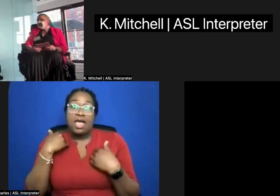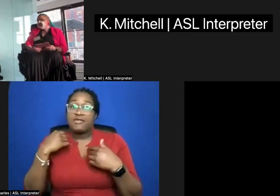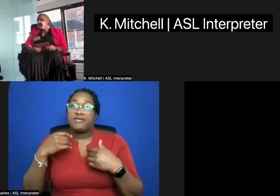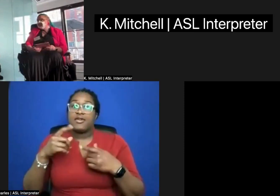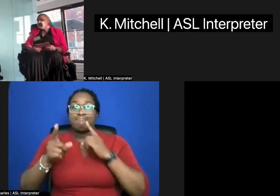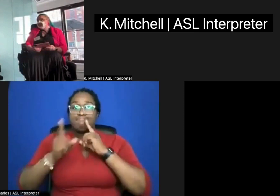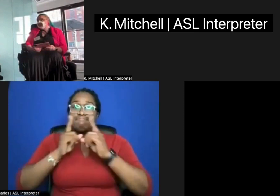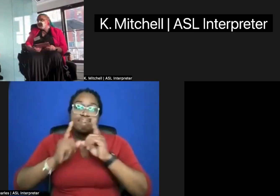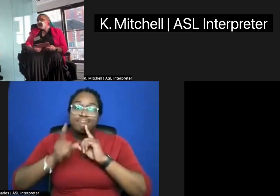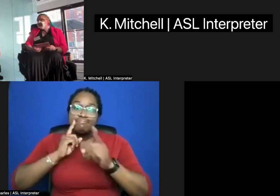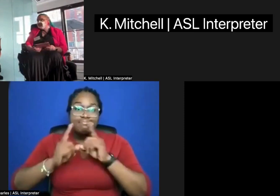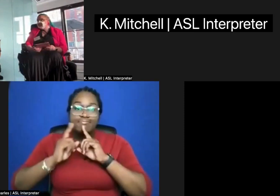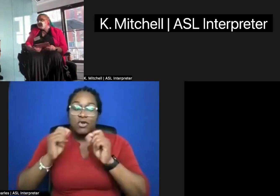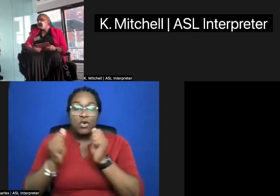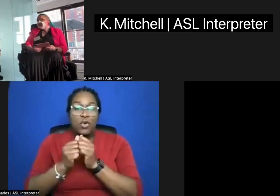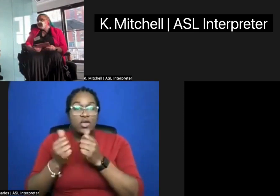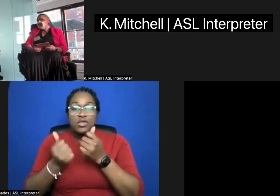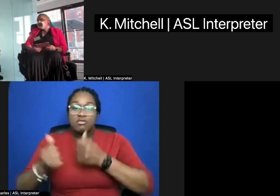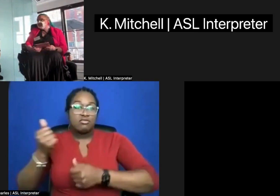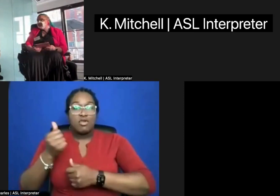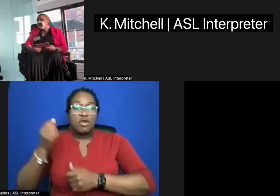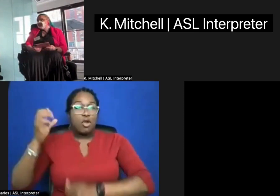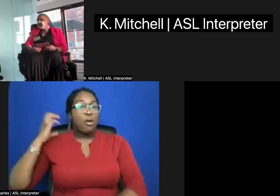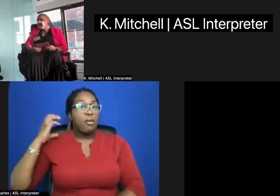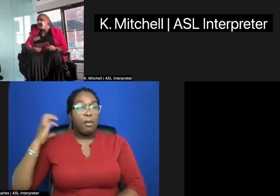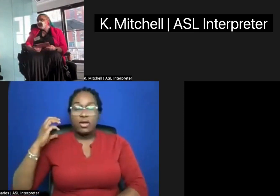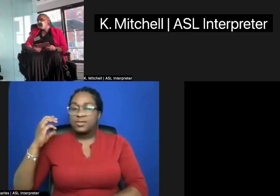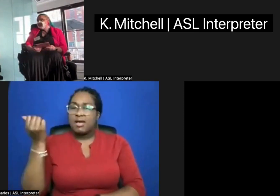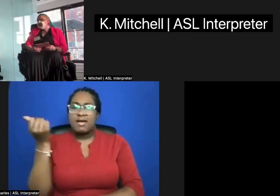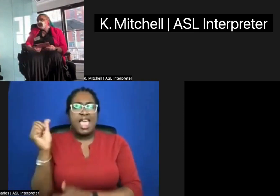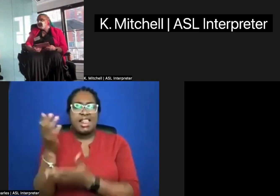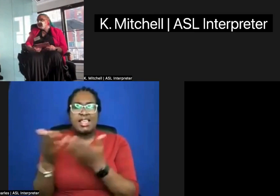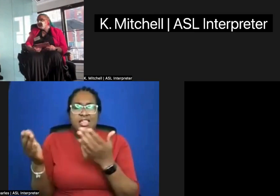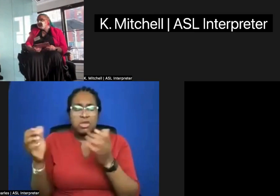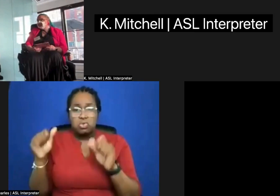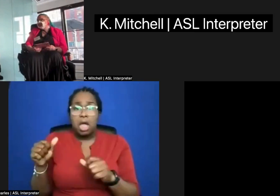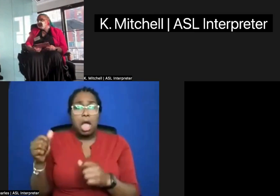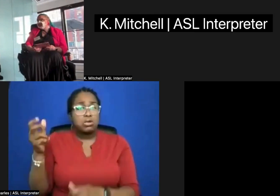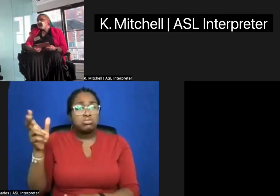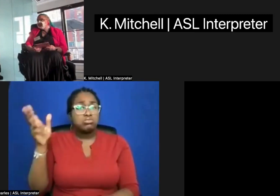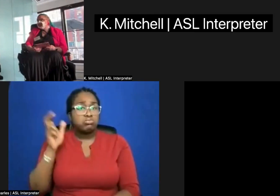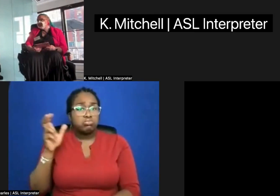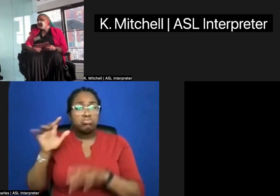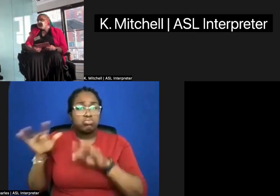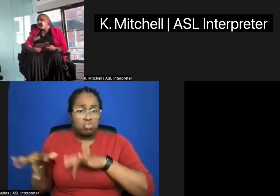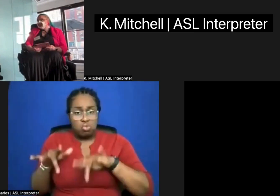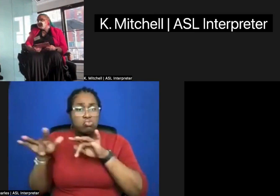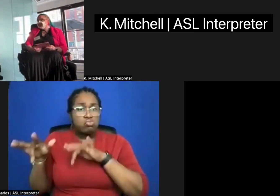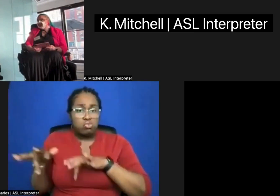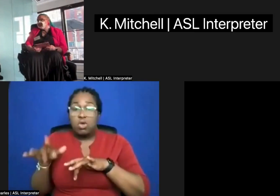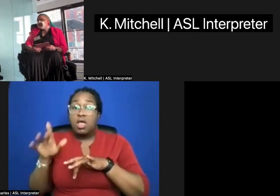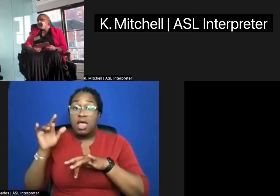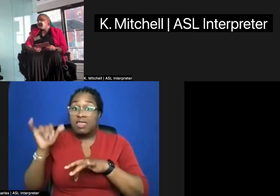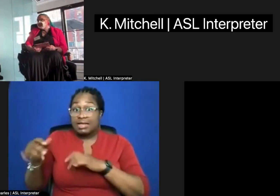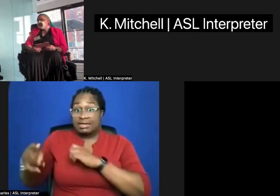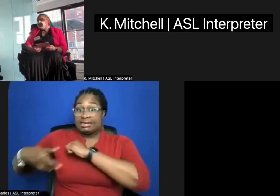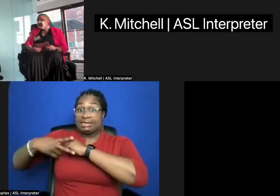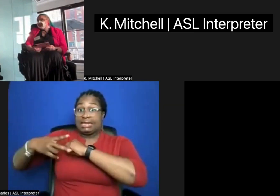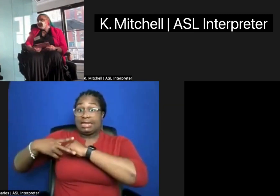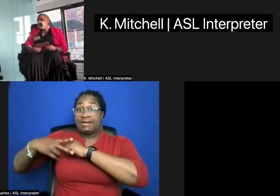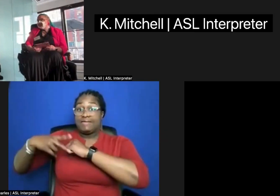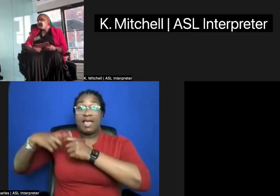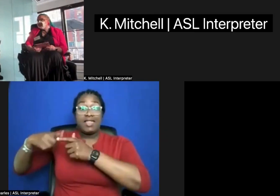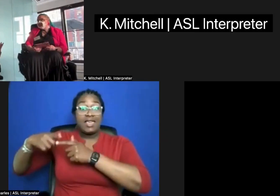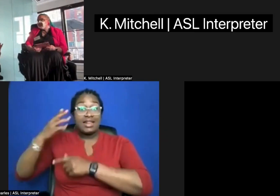your employer about anything in the workplace, then you can record it. You can record it, and that could be helpful if you do end up having to bring a